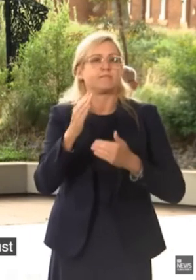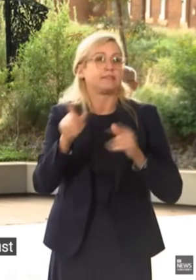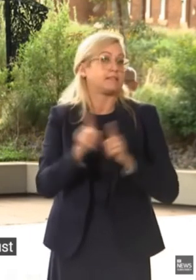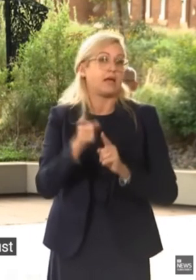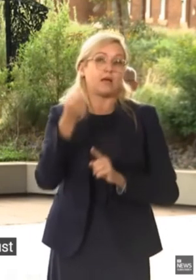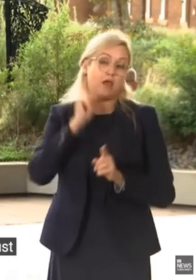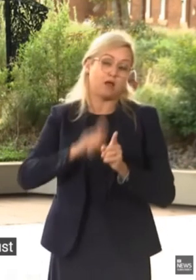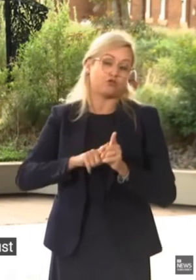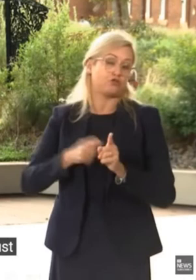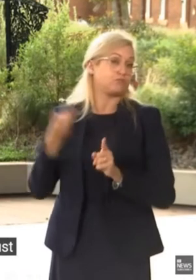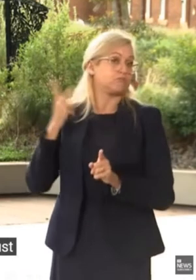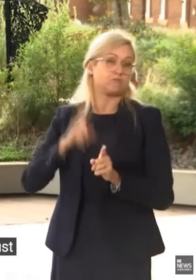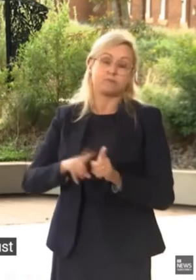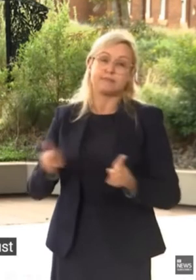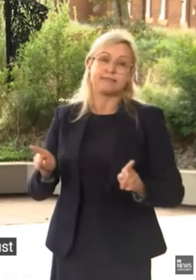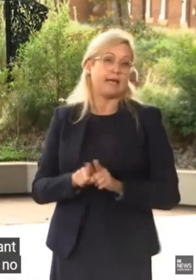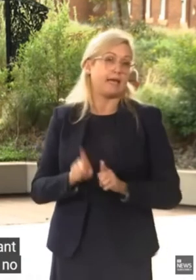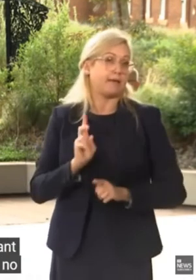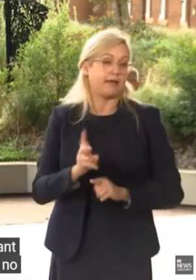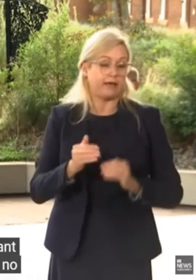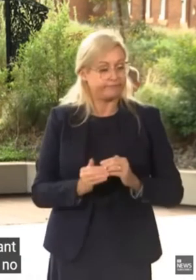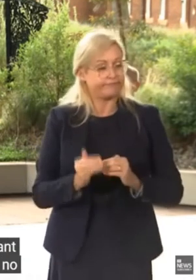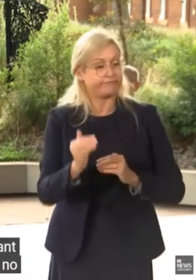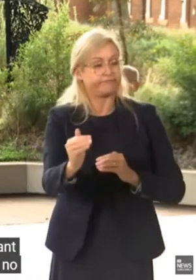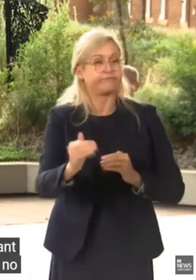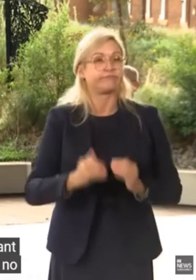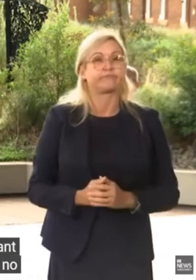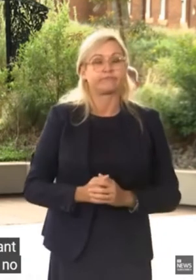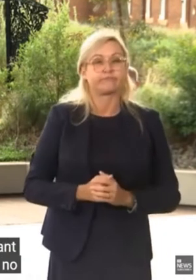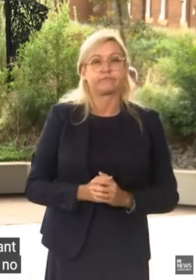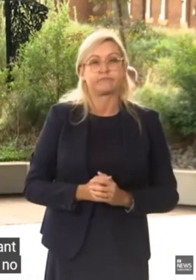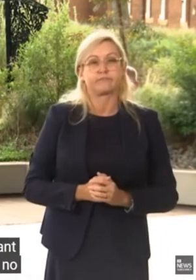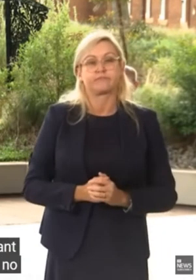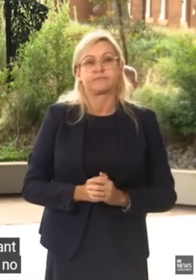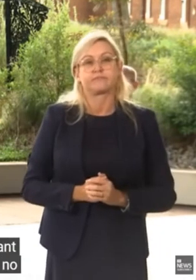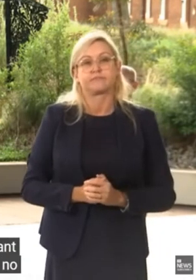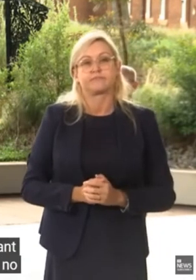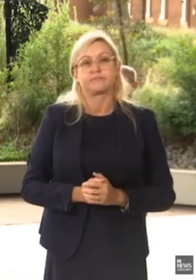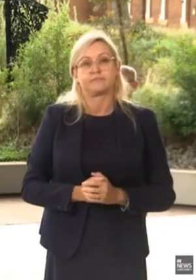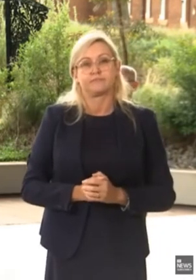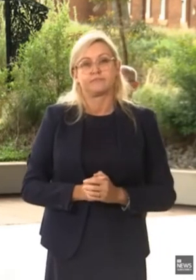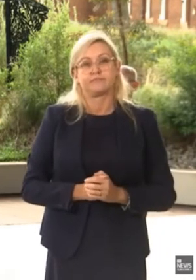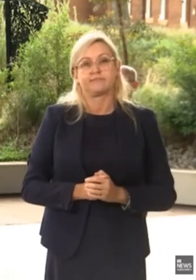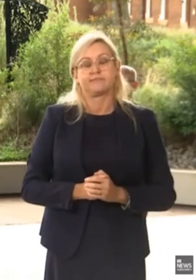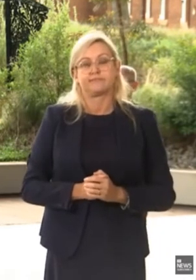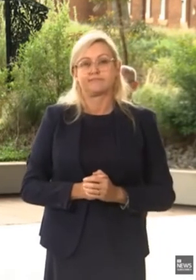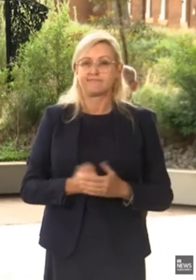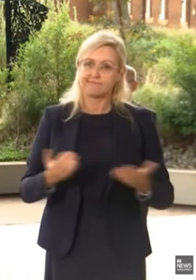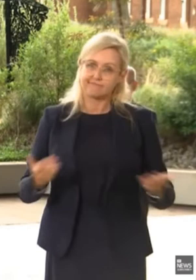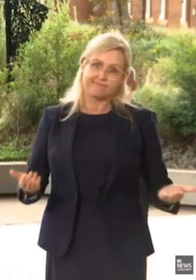year. And I want to make this point as well, because I know when being through this for 2 years